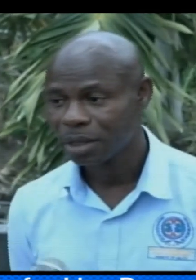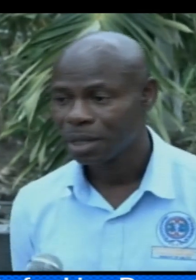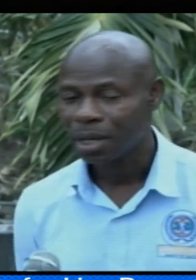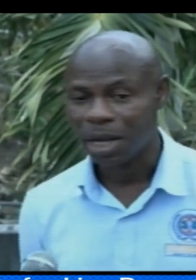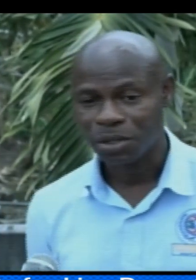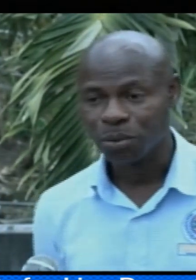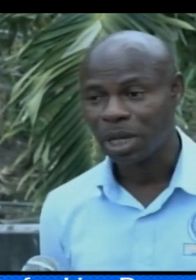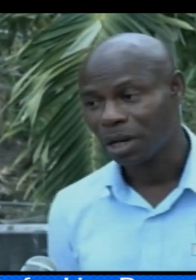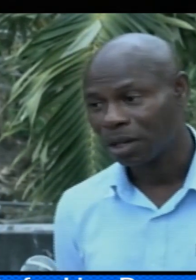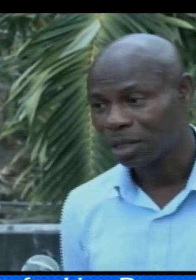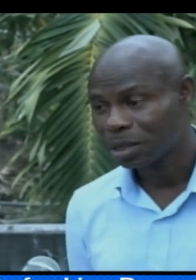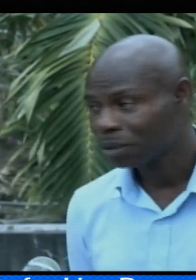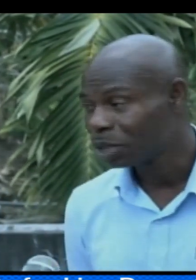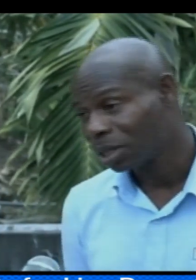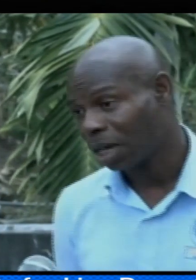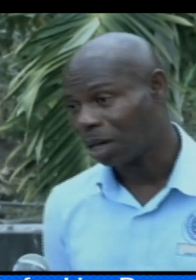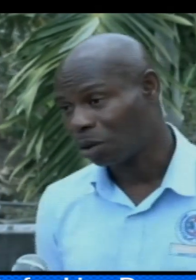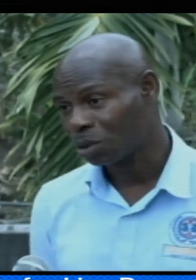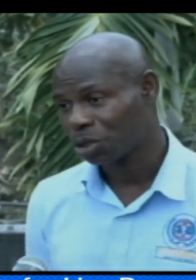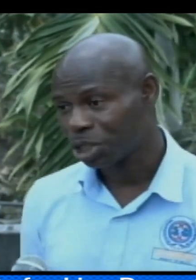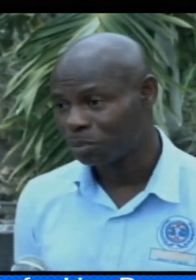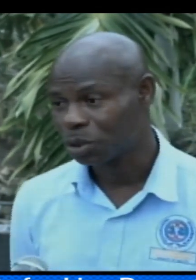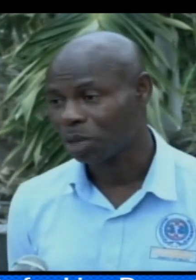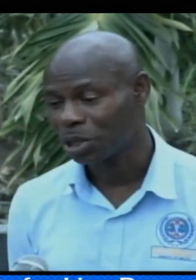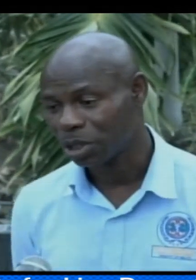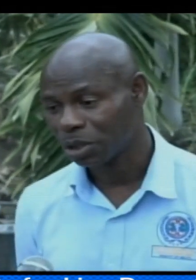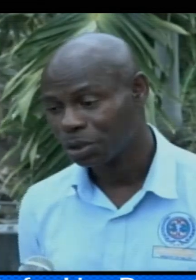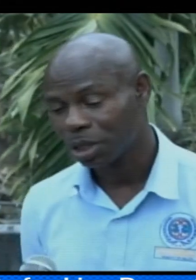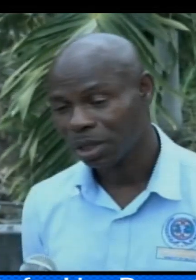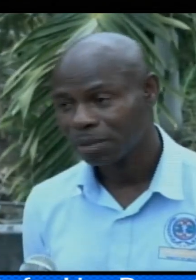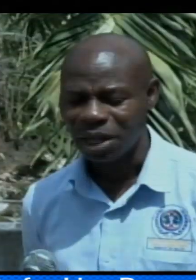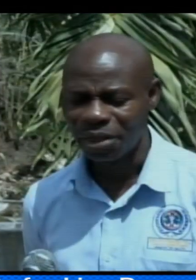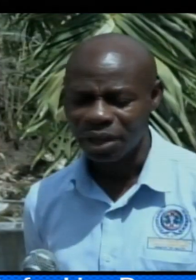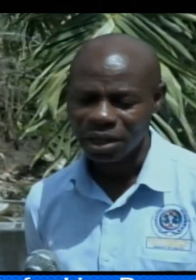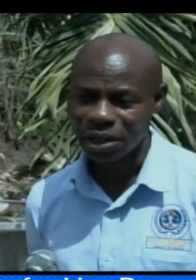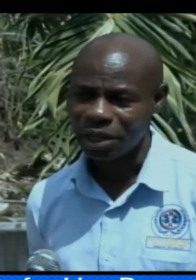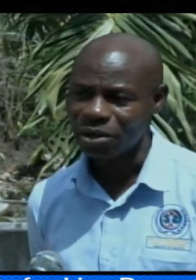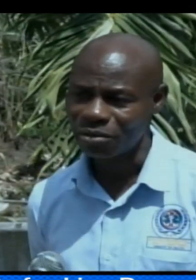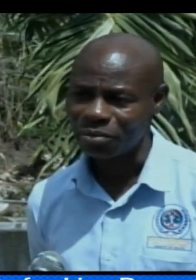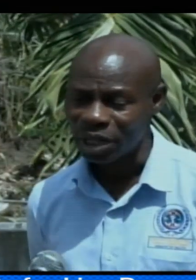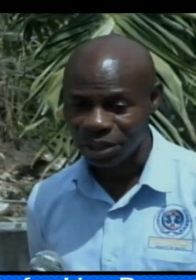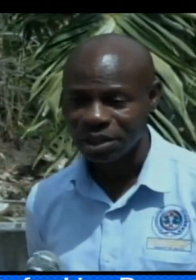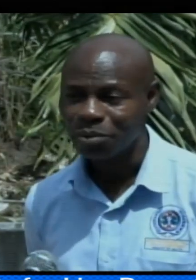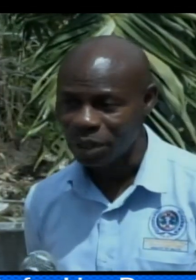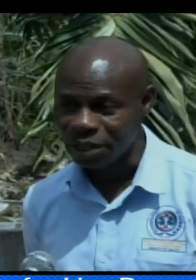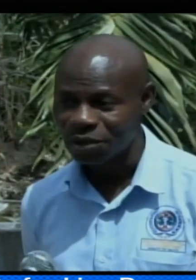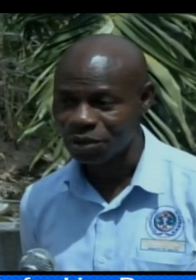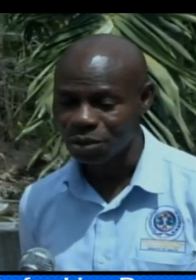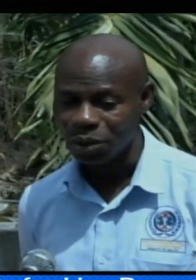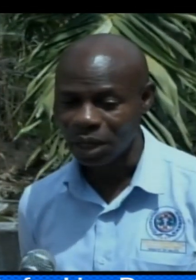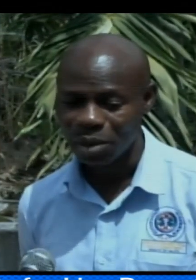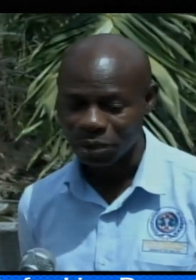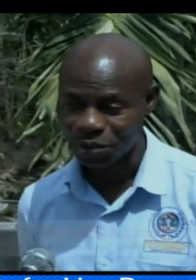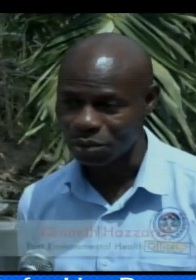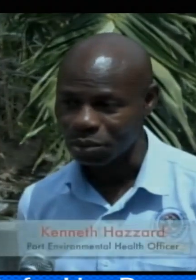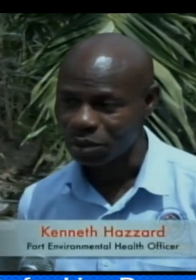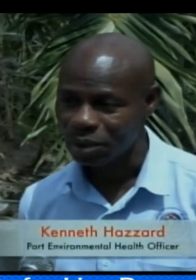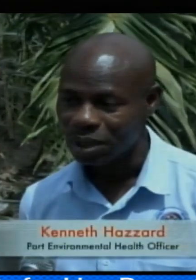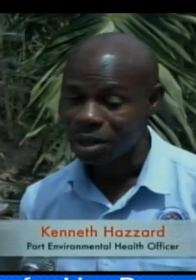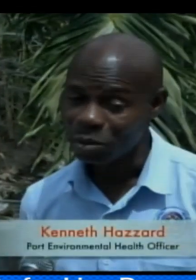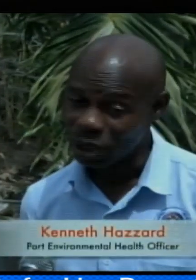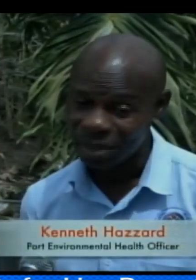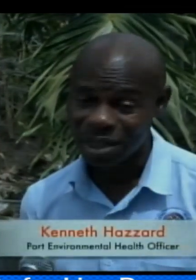determination as to whether or not we can allow such ship to come into the country. I think there are enough measures in place to help us